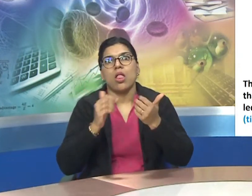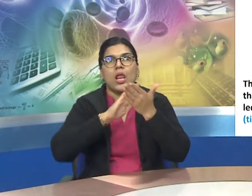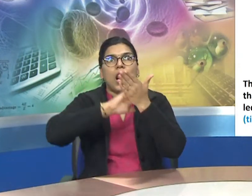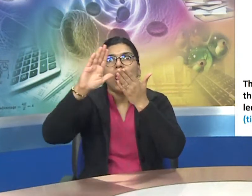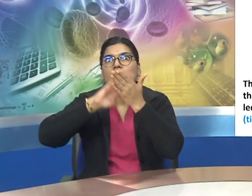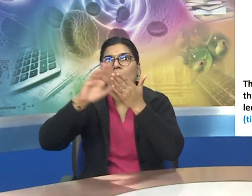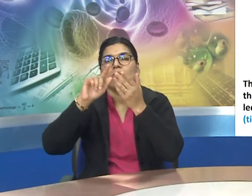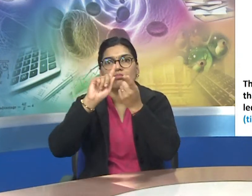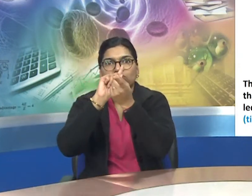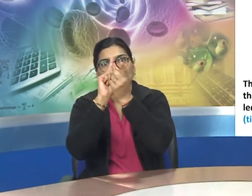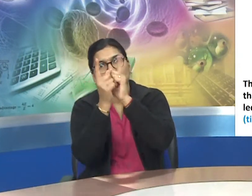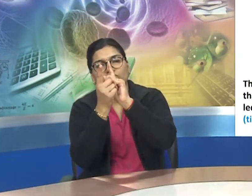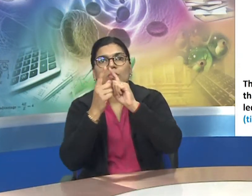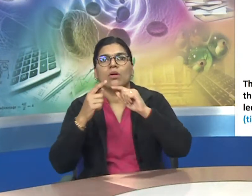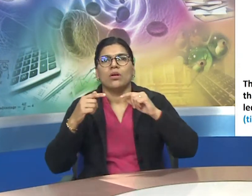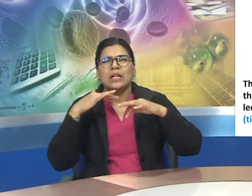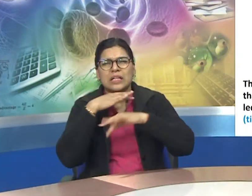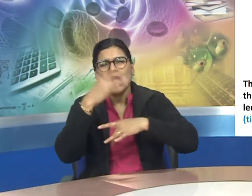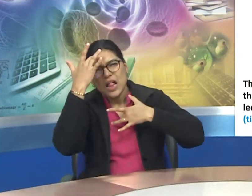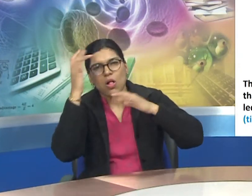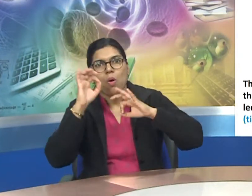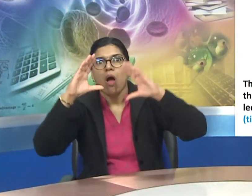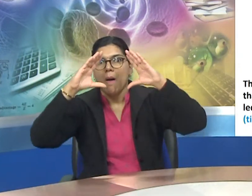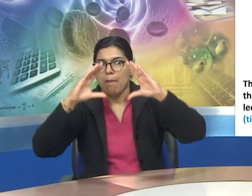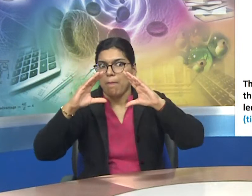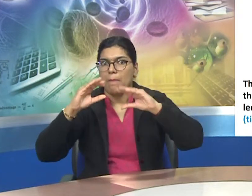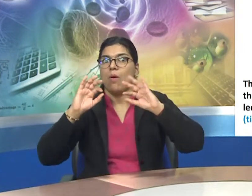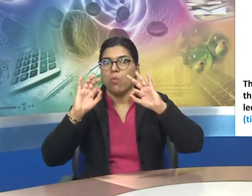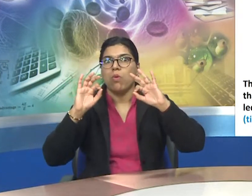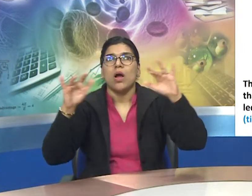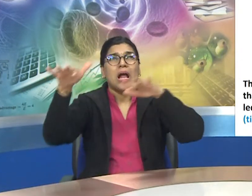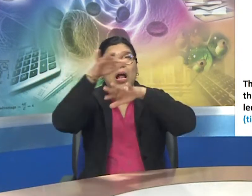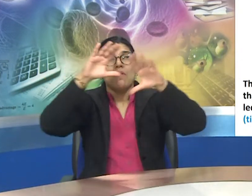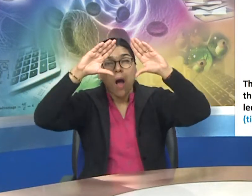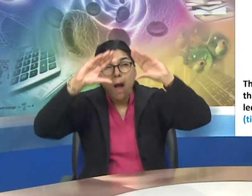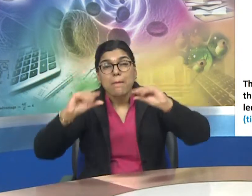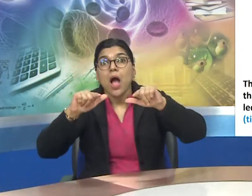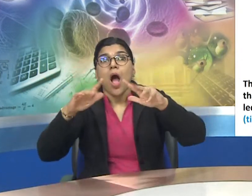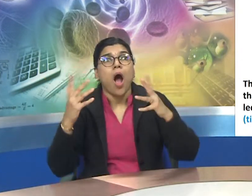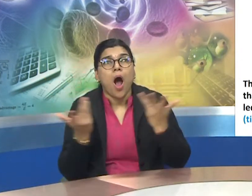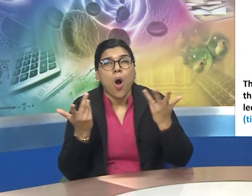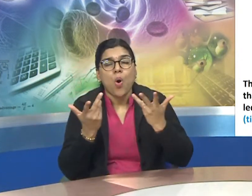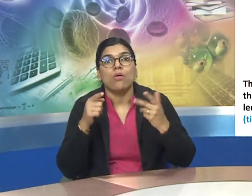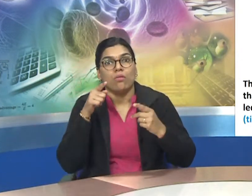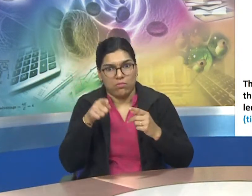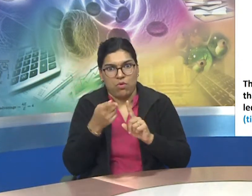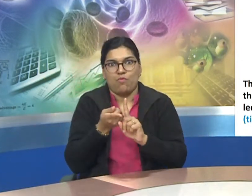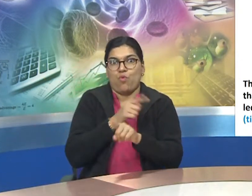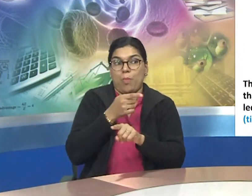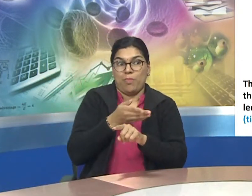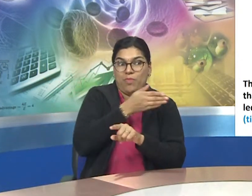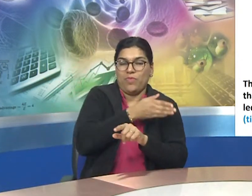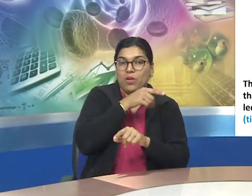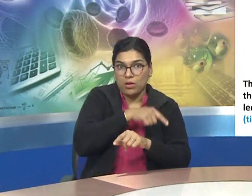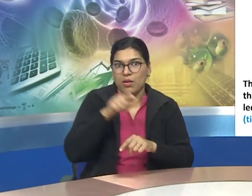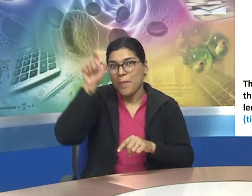everywhere, and now we need a kind of clean energy which is something that we